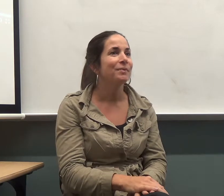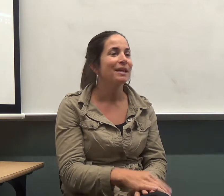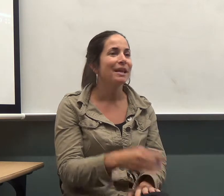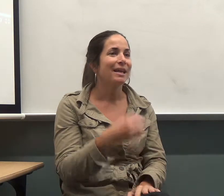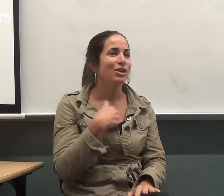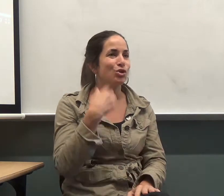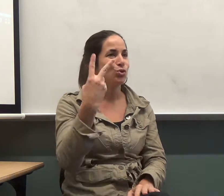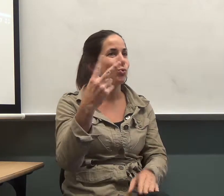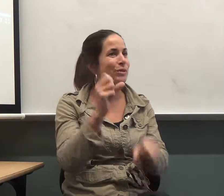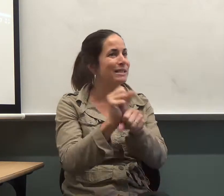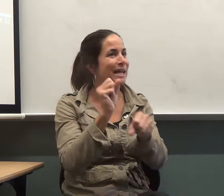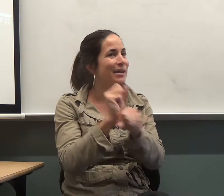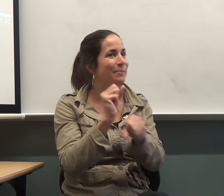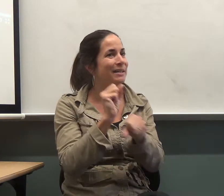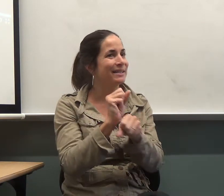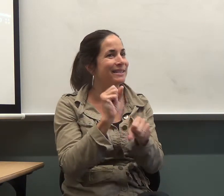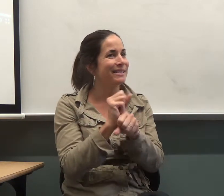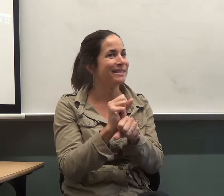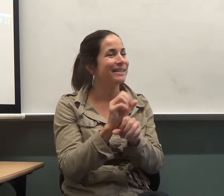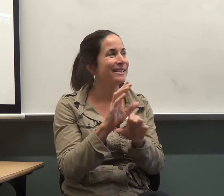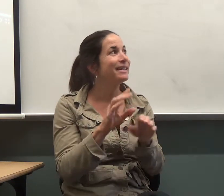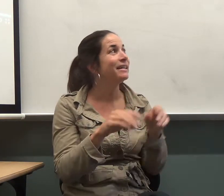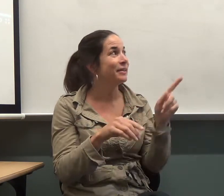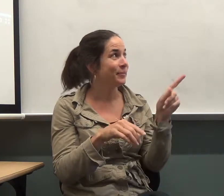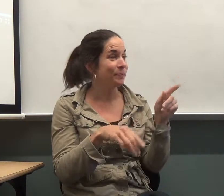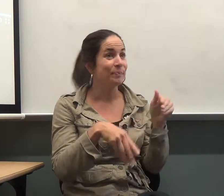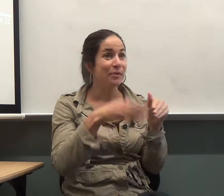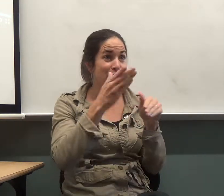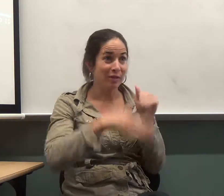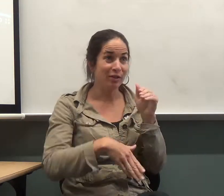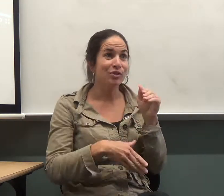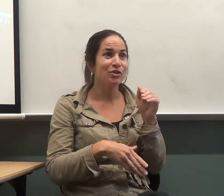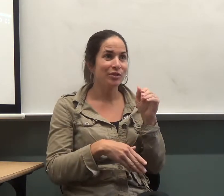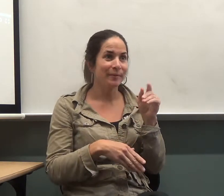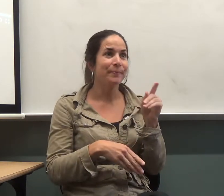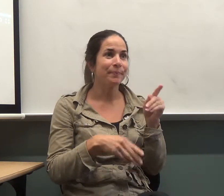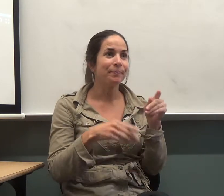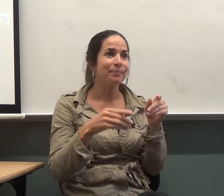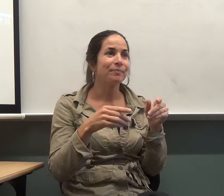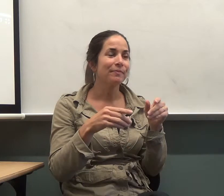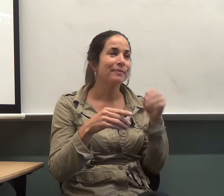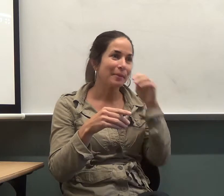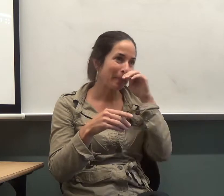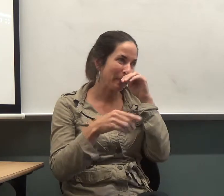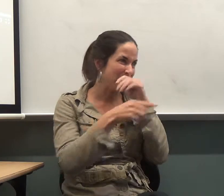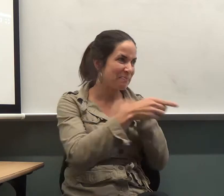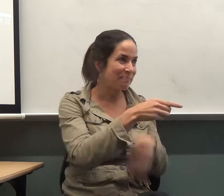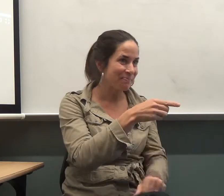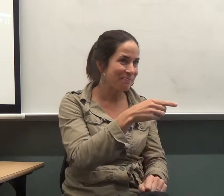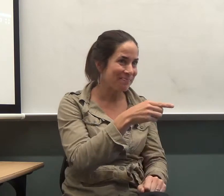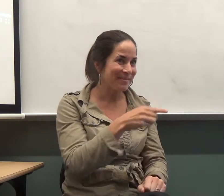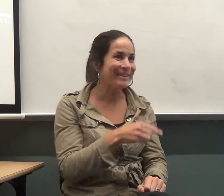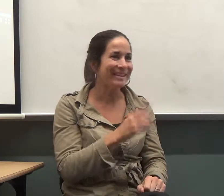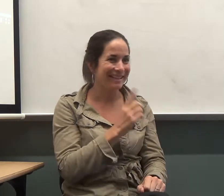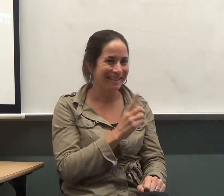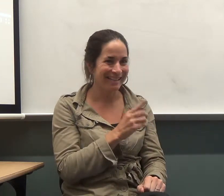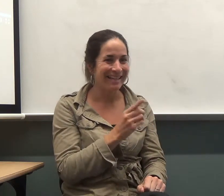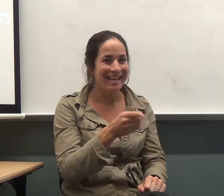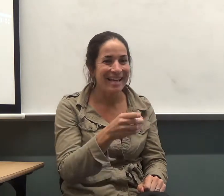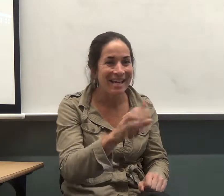people. Finish. Now that we did these in class together, and you saw what we're supposed to do, don't be mad. Don't